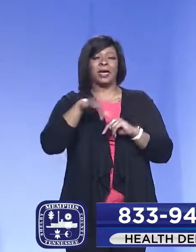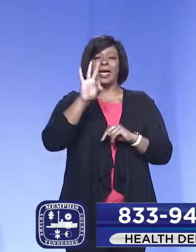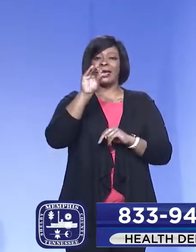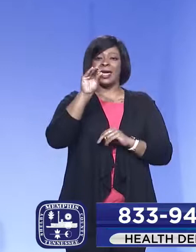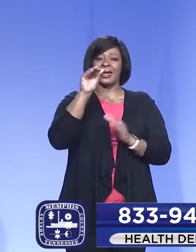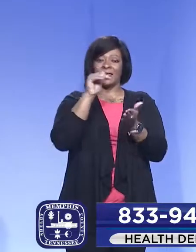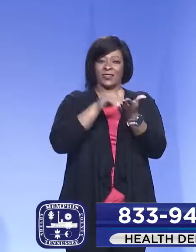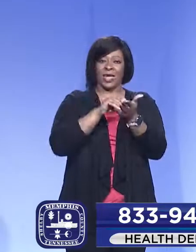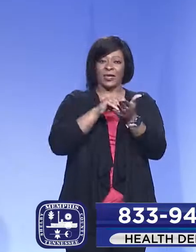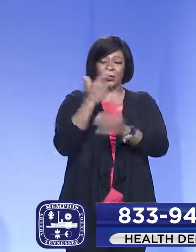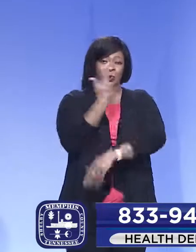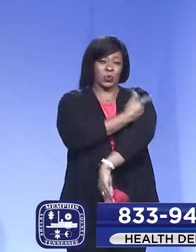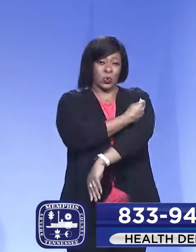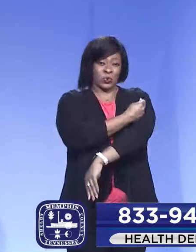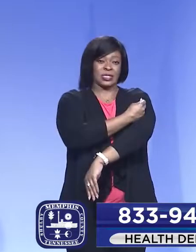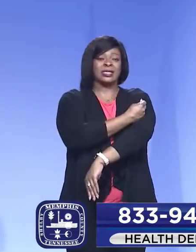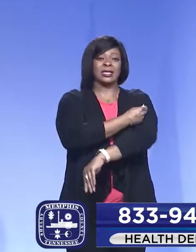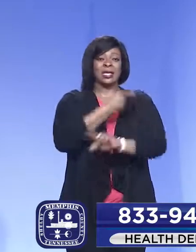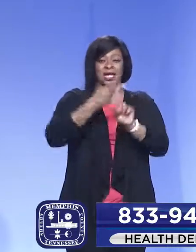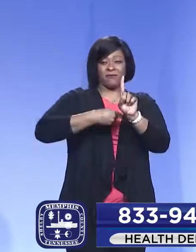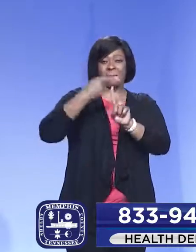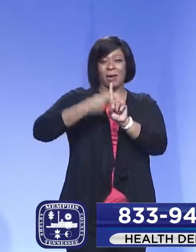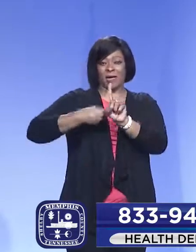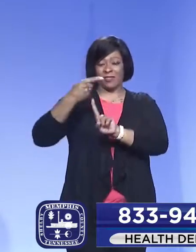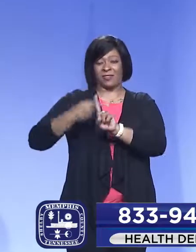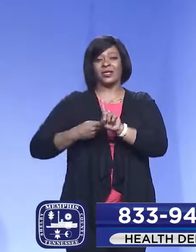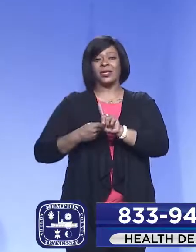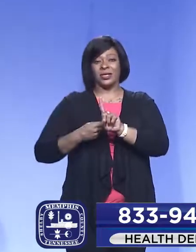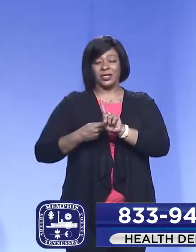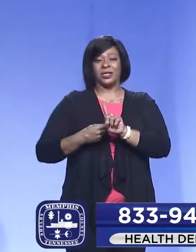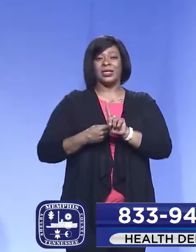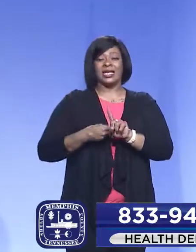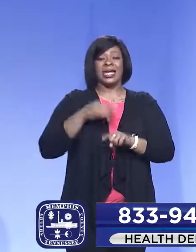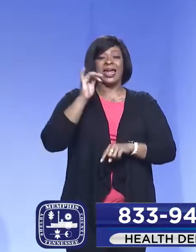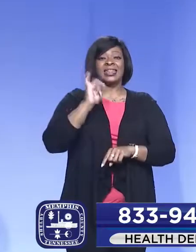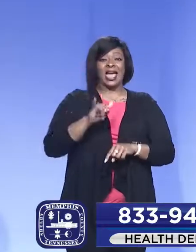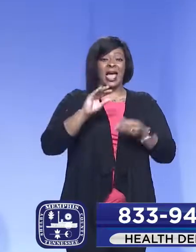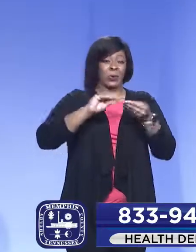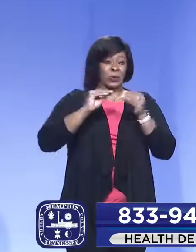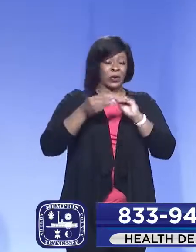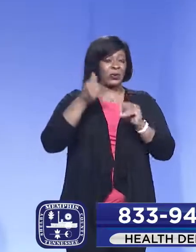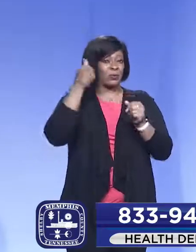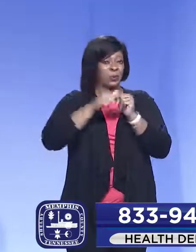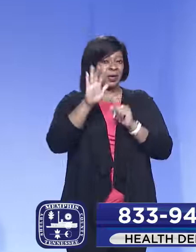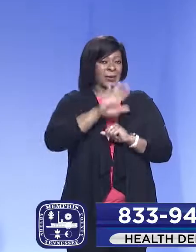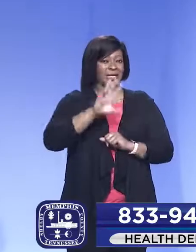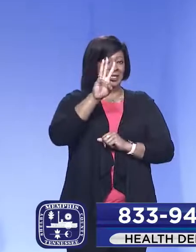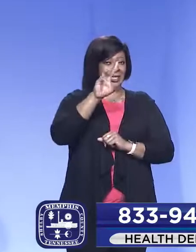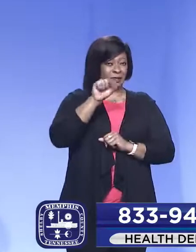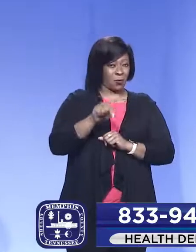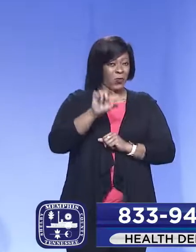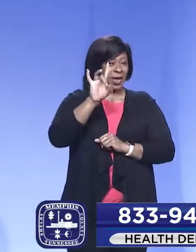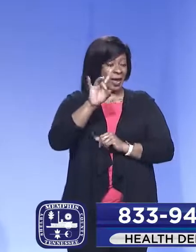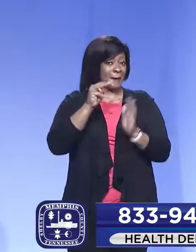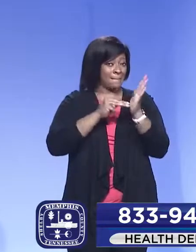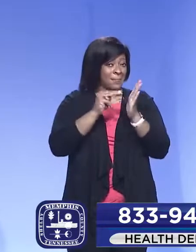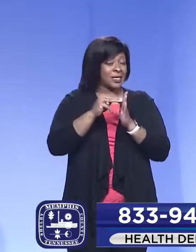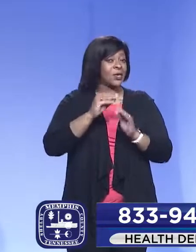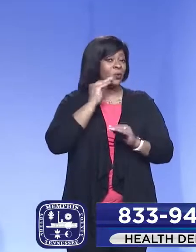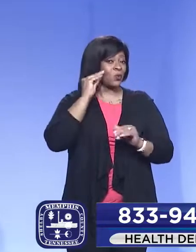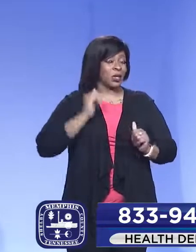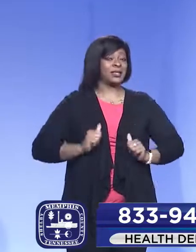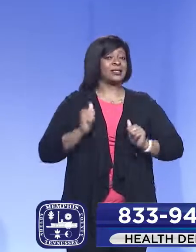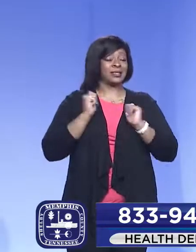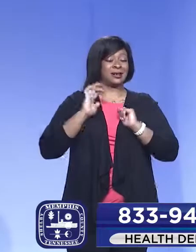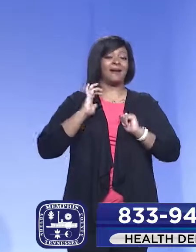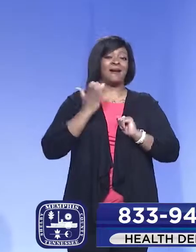90,000 doses of vaccine per month, and at that rate, remember there are about 6.8 million residents